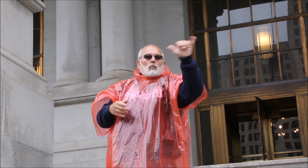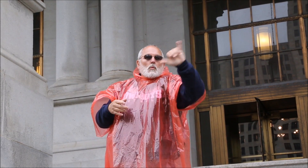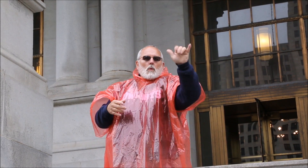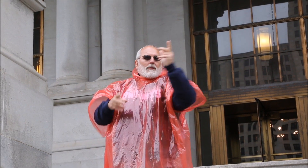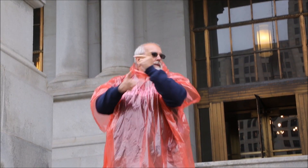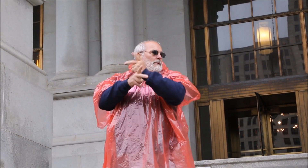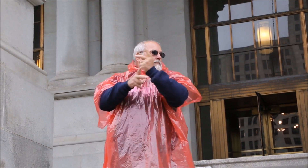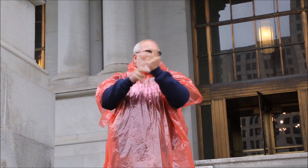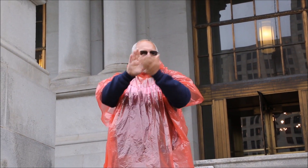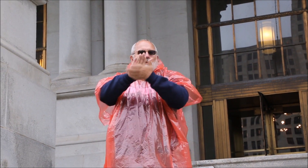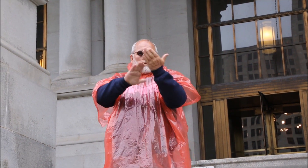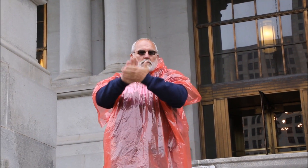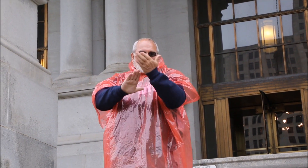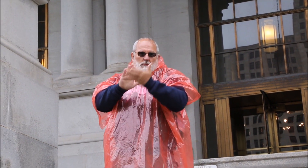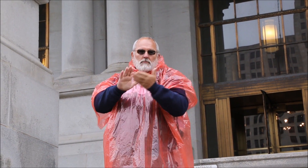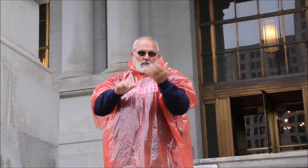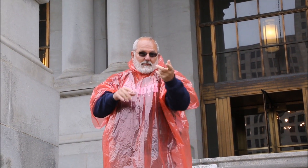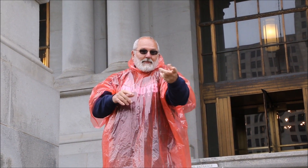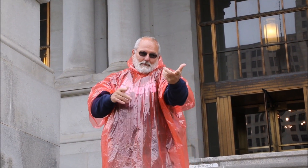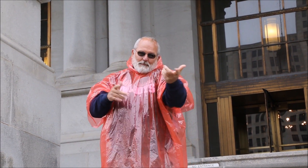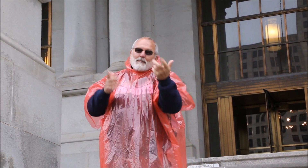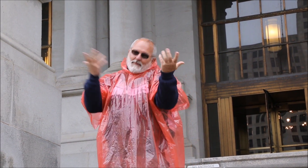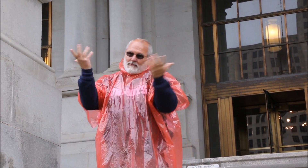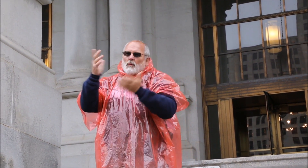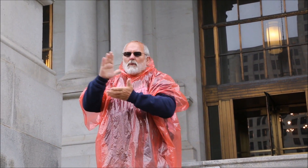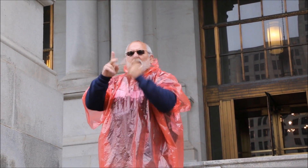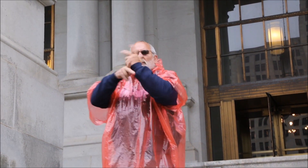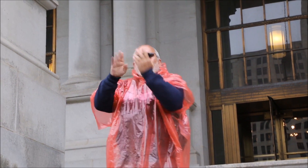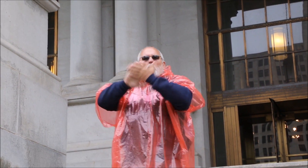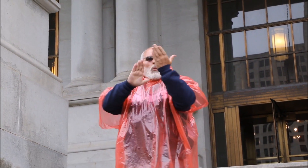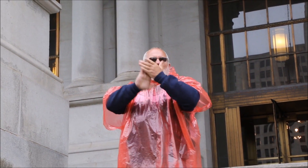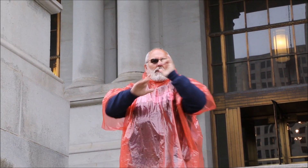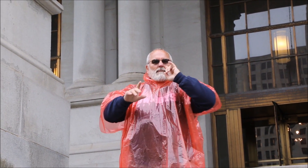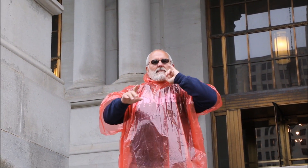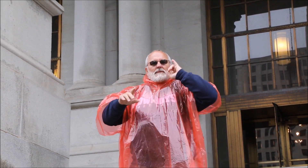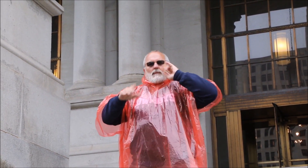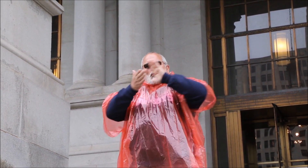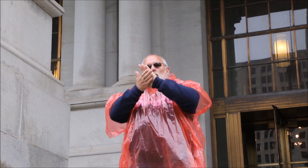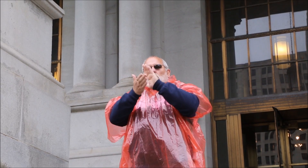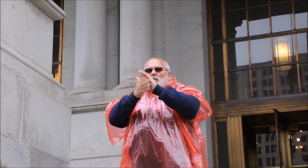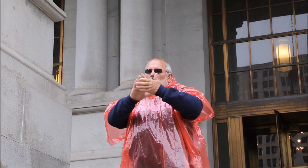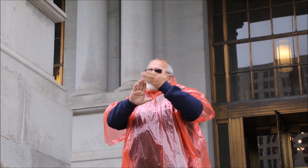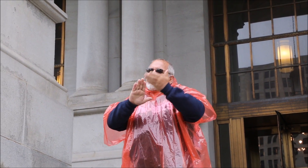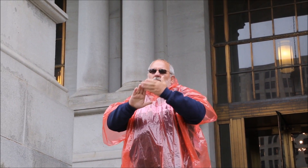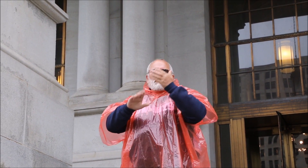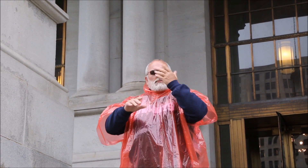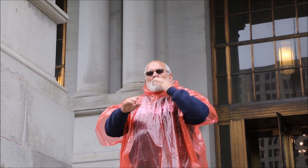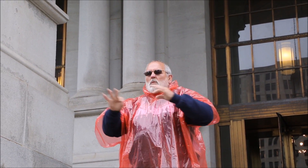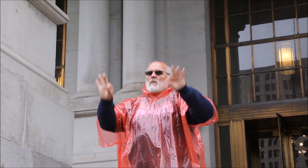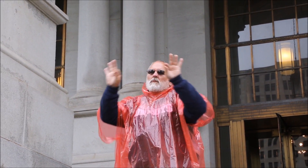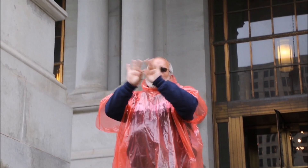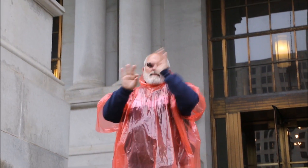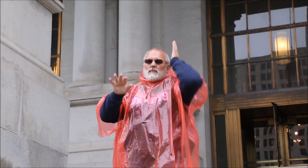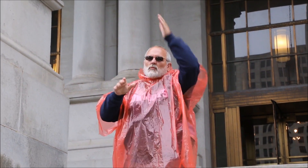Your grandchildren, your children that are going to schools for the deaf. Now we're seeing more and more where kids